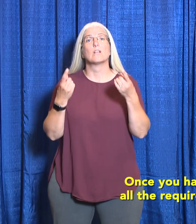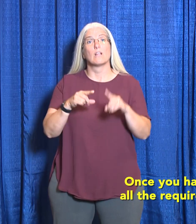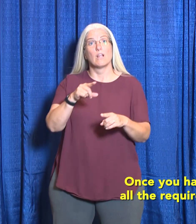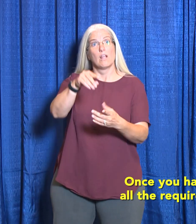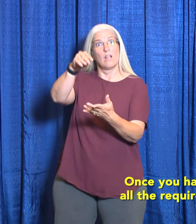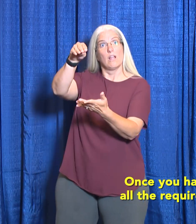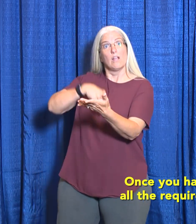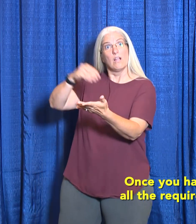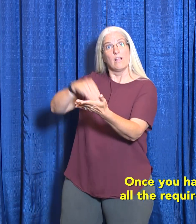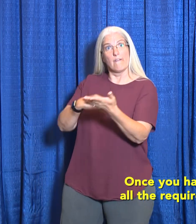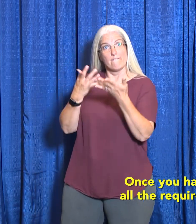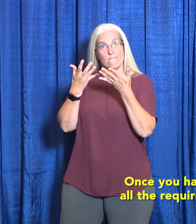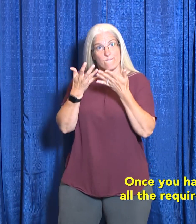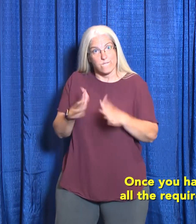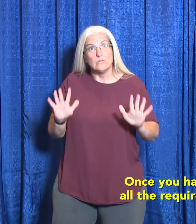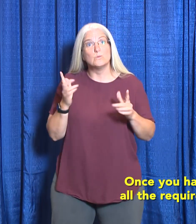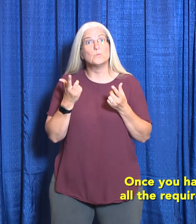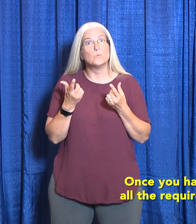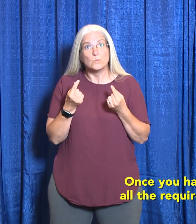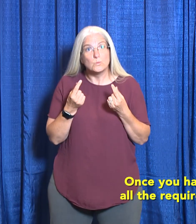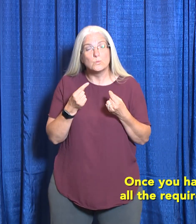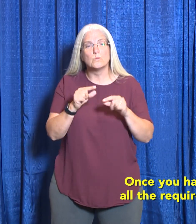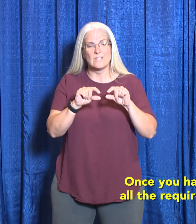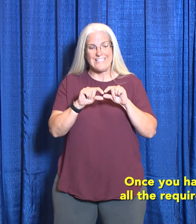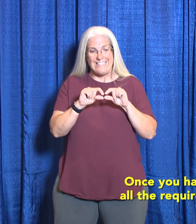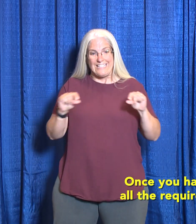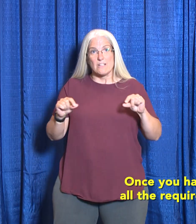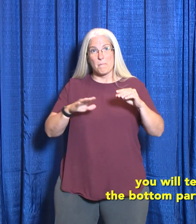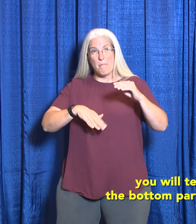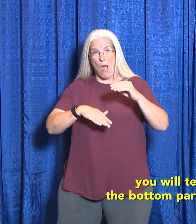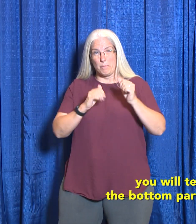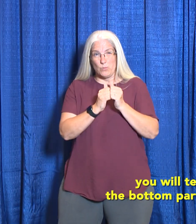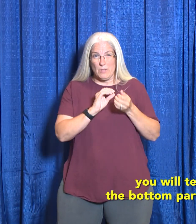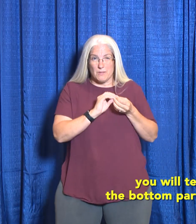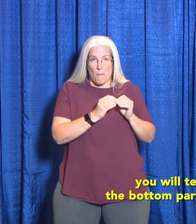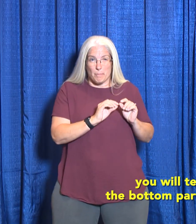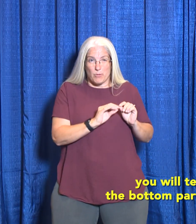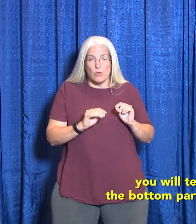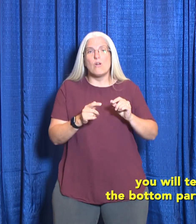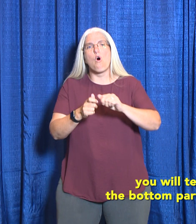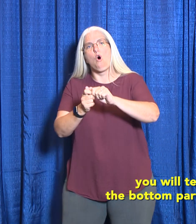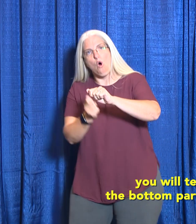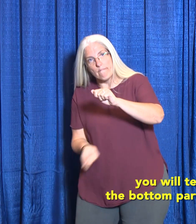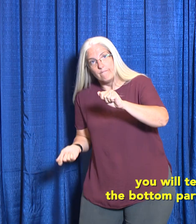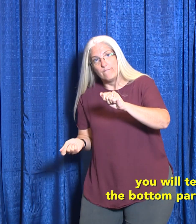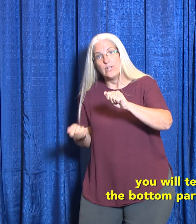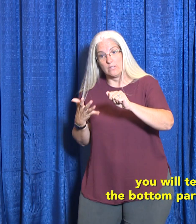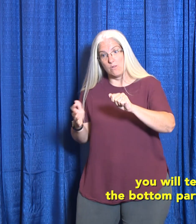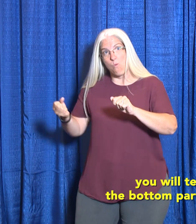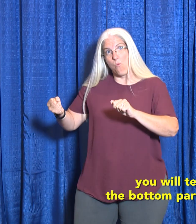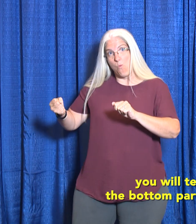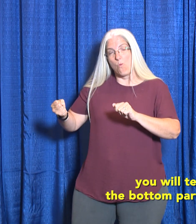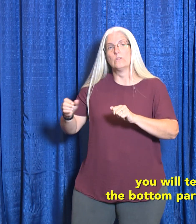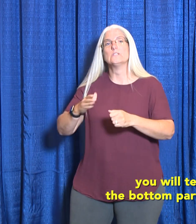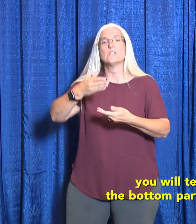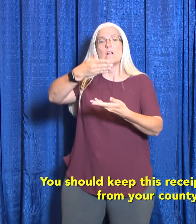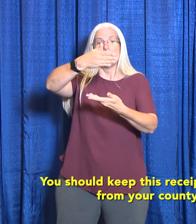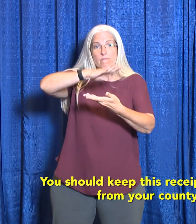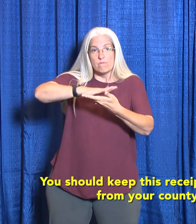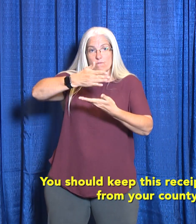Once you have completed all the required information, you will tear and keep the bottom part as your receipt. You should keep